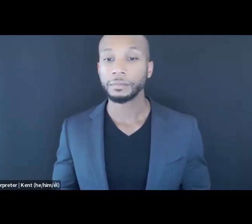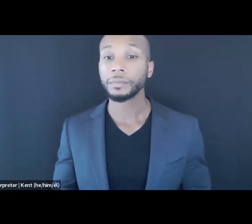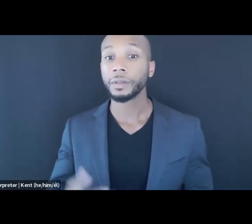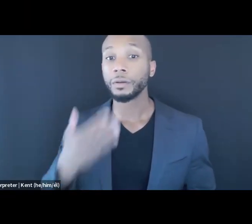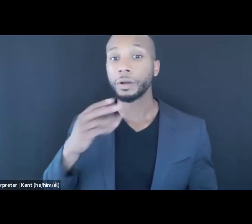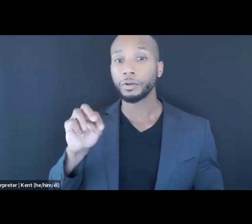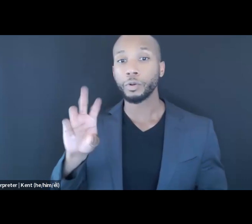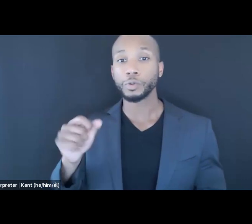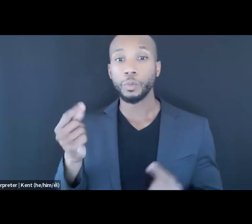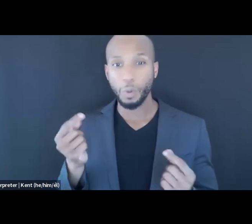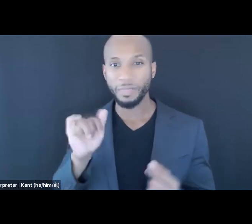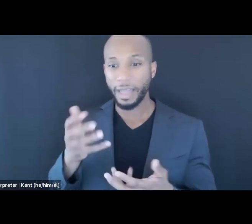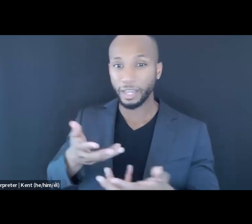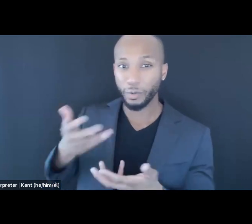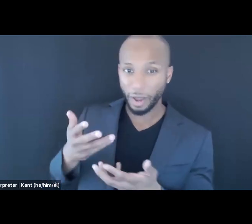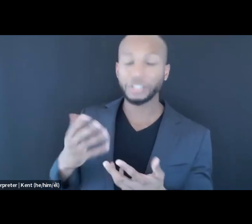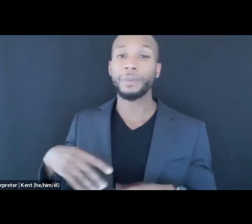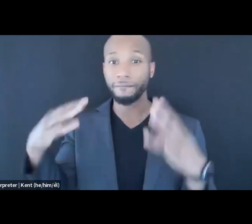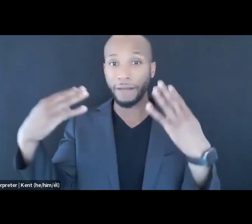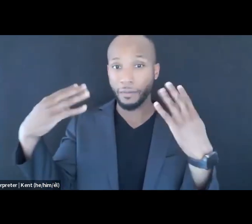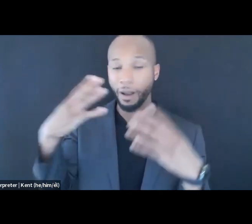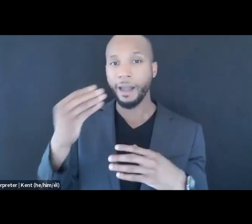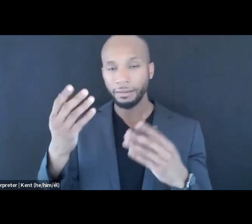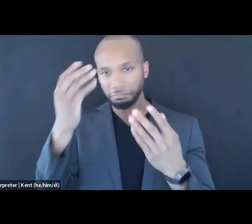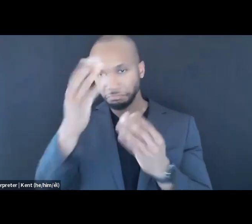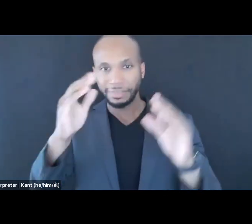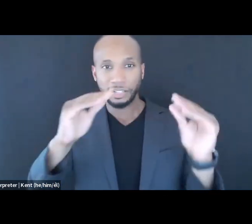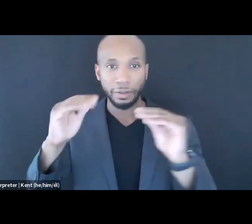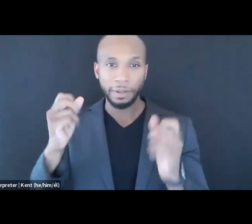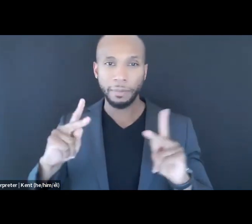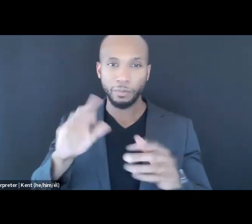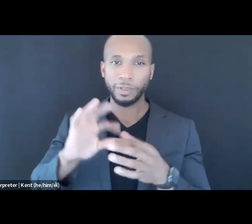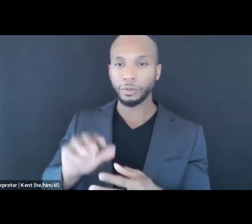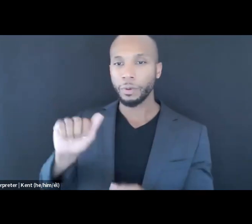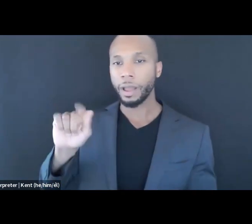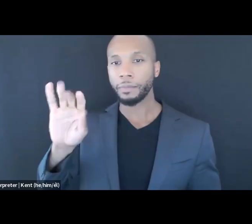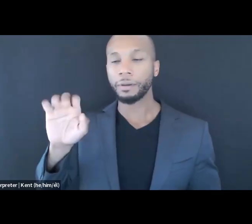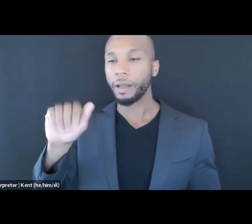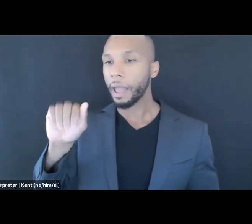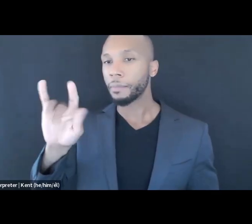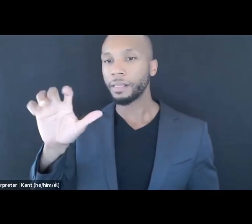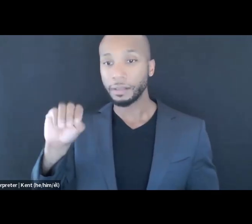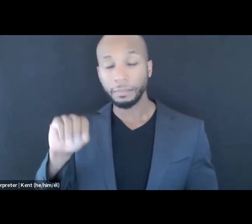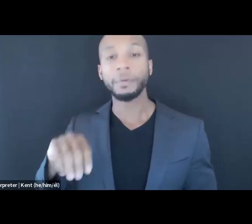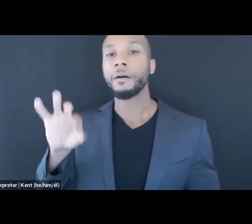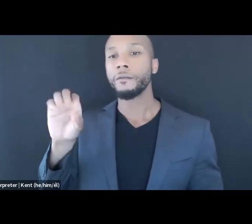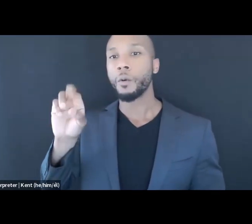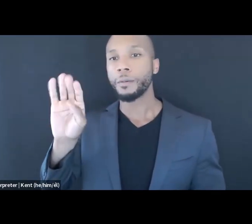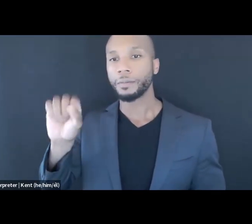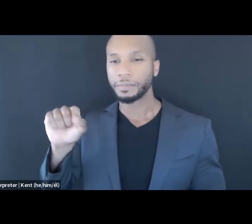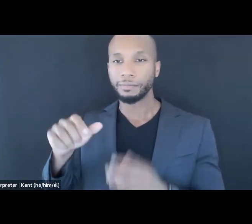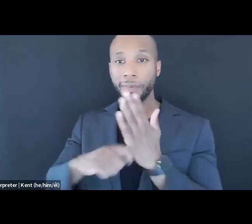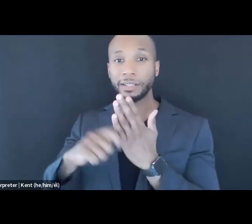The good news is that this interaction went viral and educated a lot of people about ableism. Forbes magazine even wrote a story